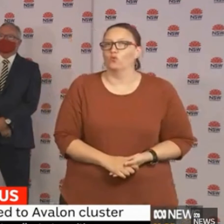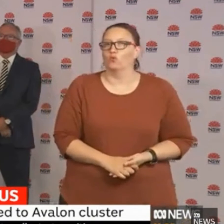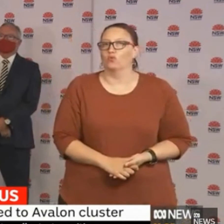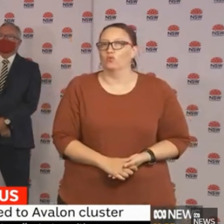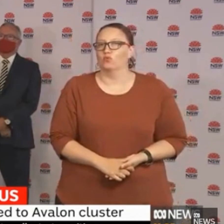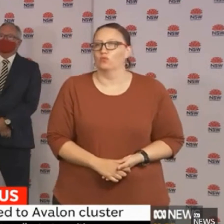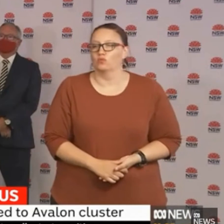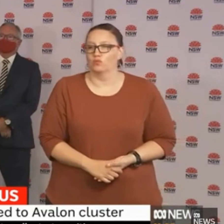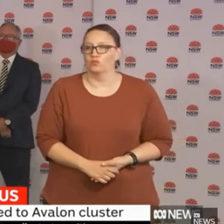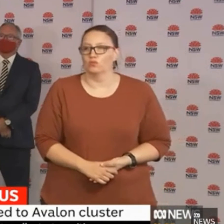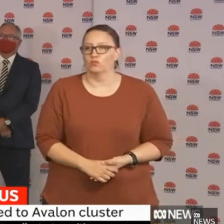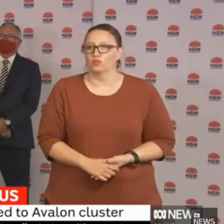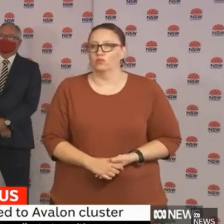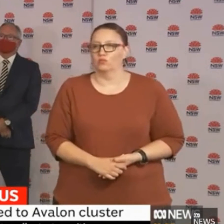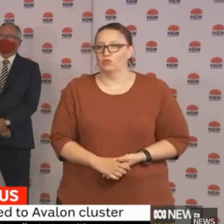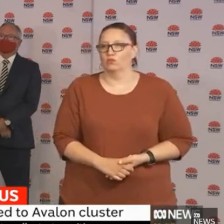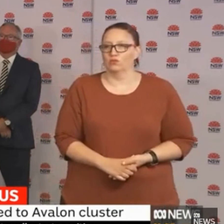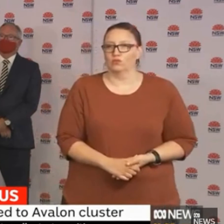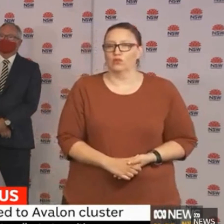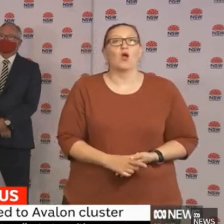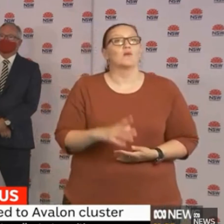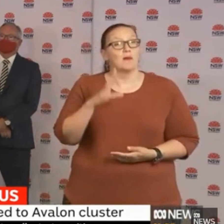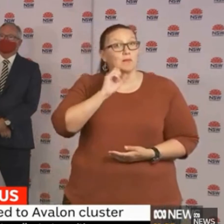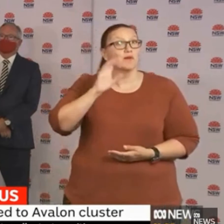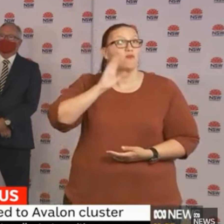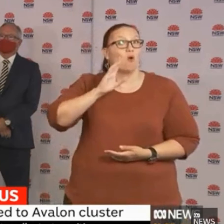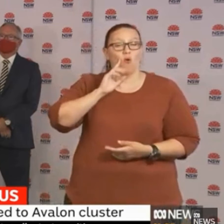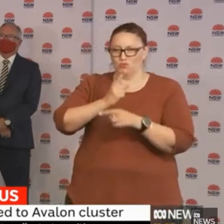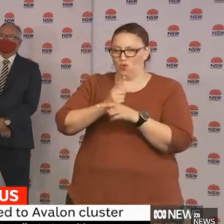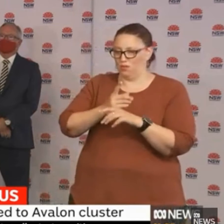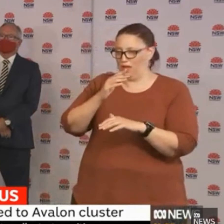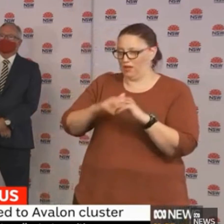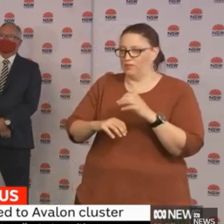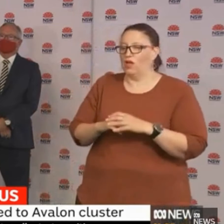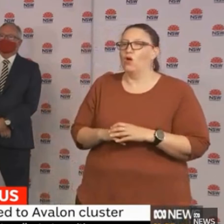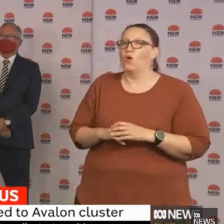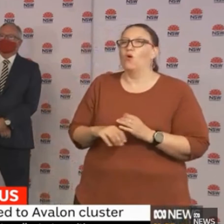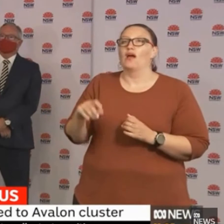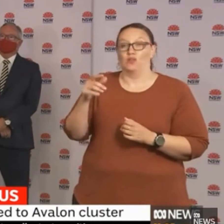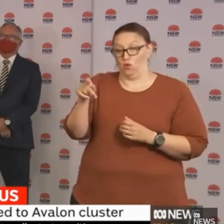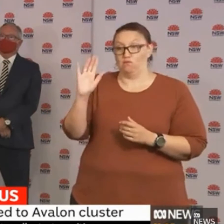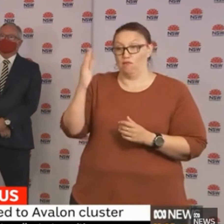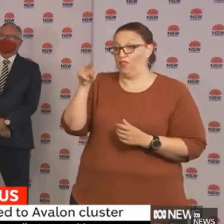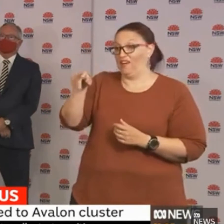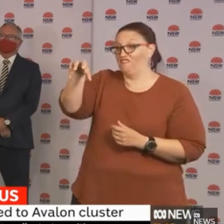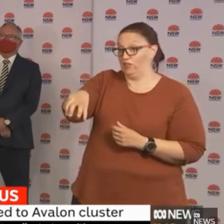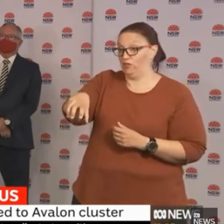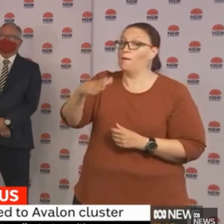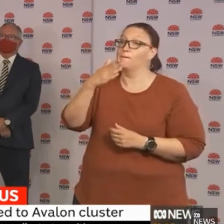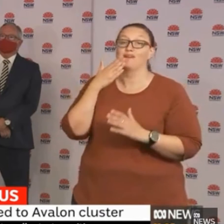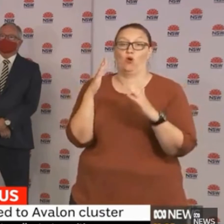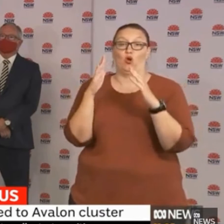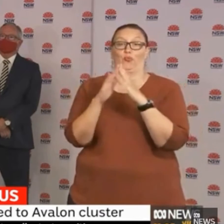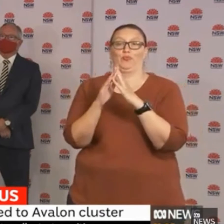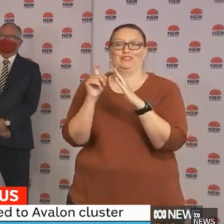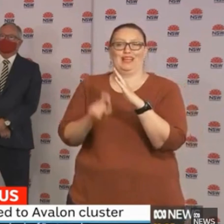they go into isolation is really critical, because it buys us time in doing that further contact tracing.